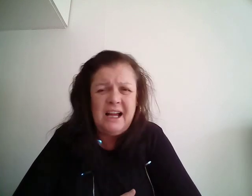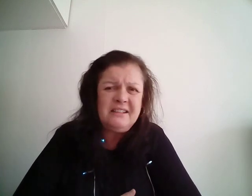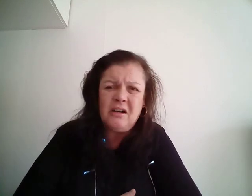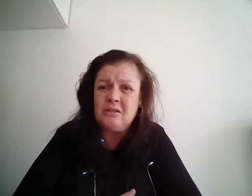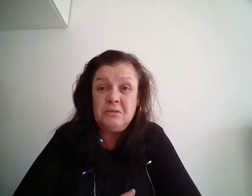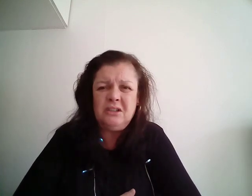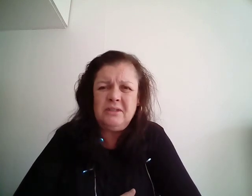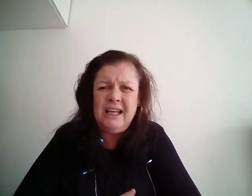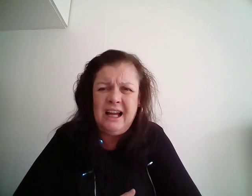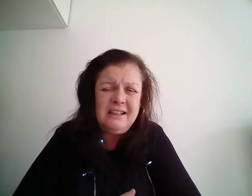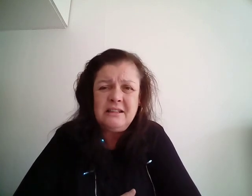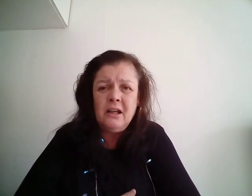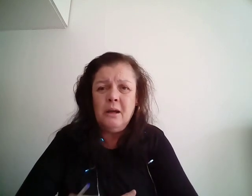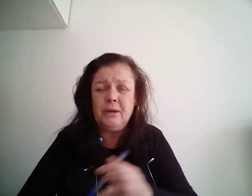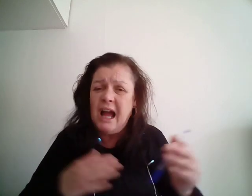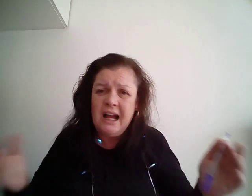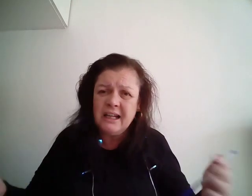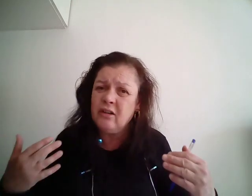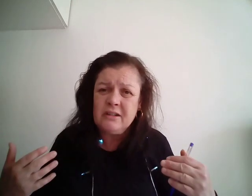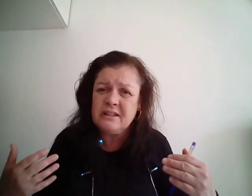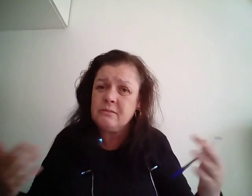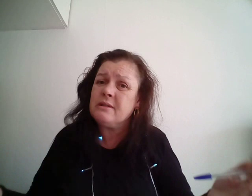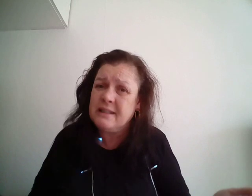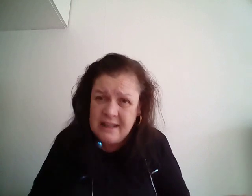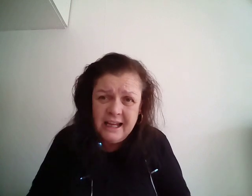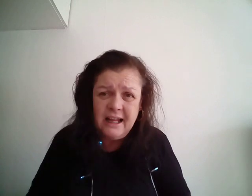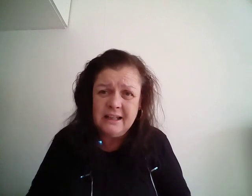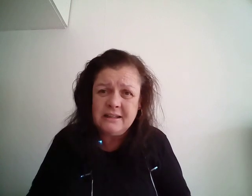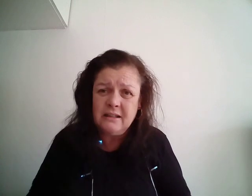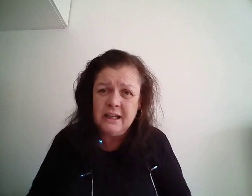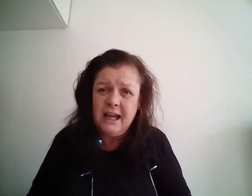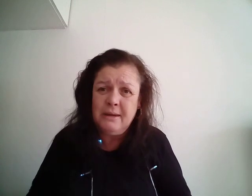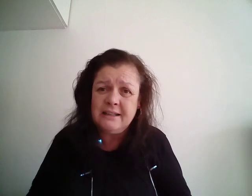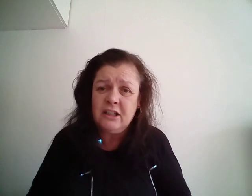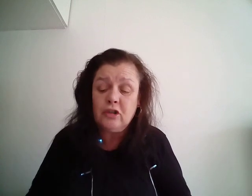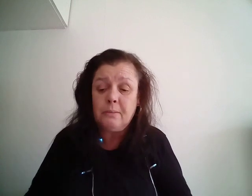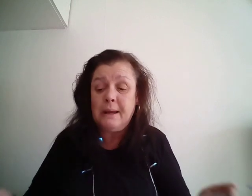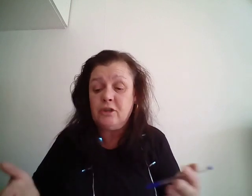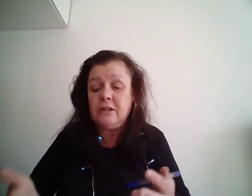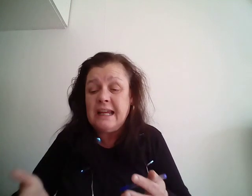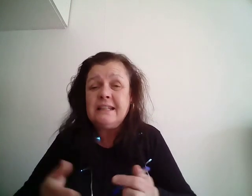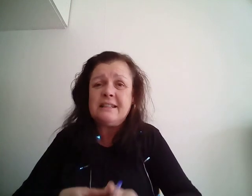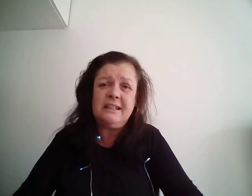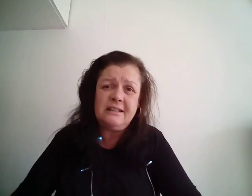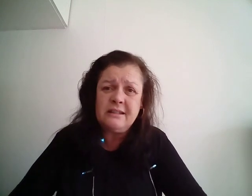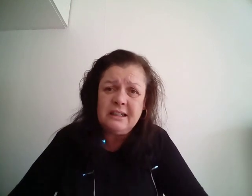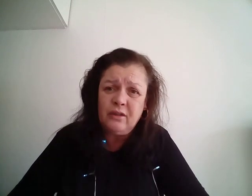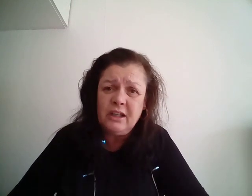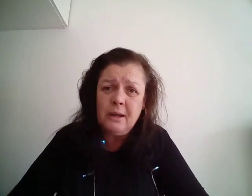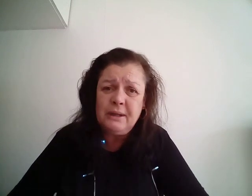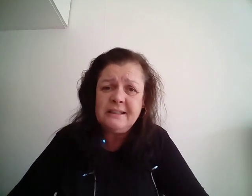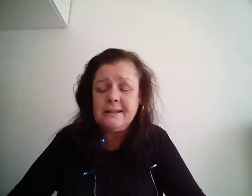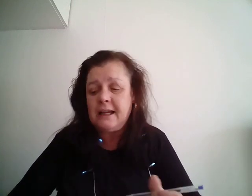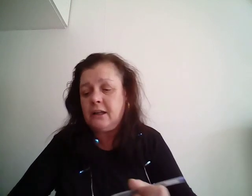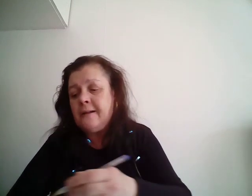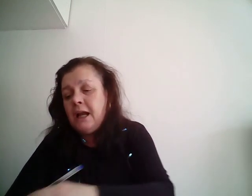has gone, well, he has. But I cannot say that, okay? My delicious babies, you need to listen to this video, please, and thank you.